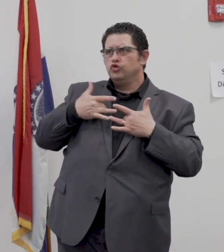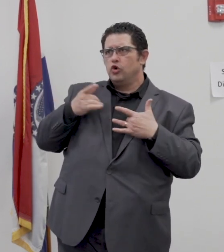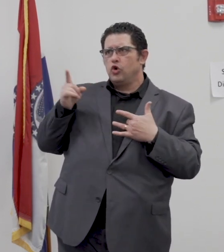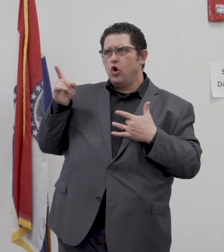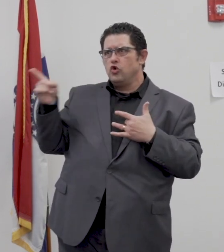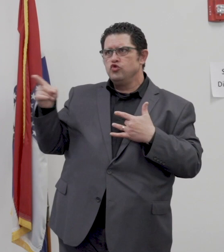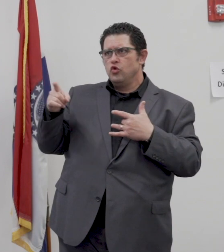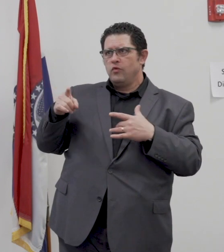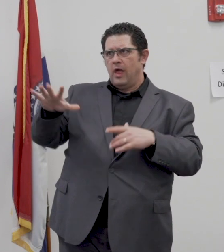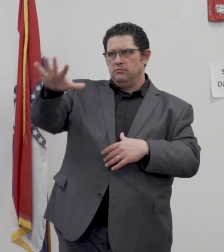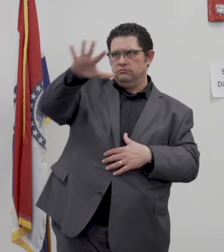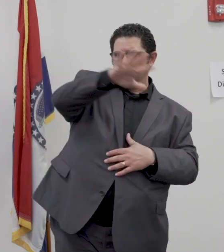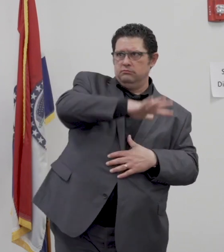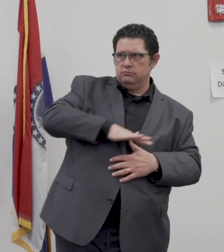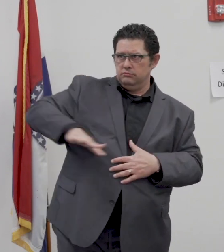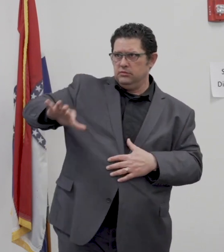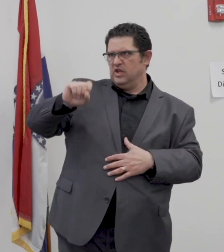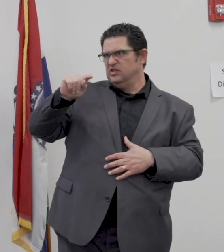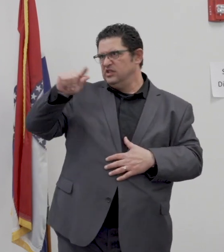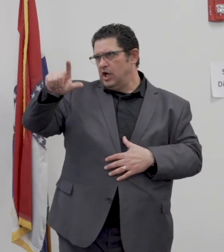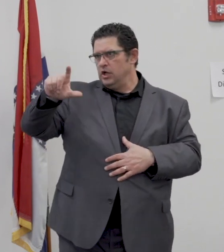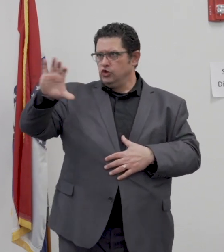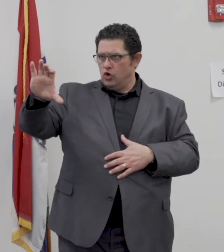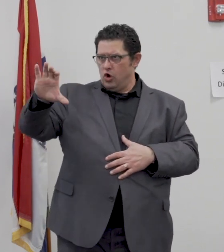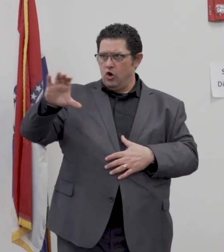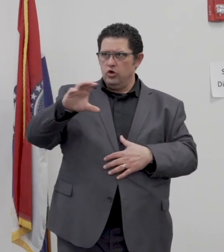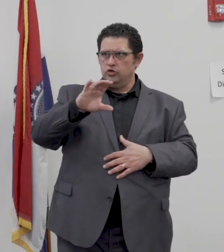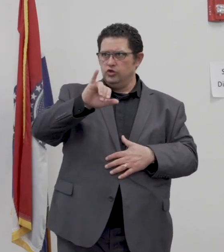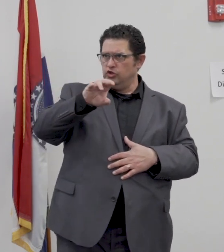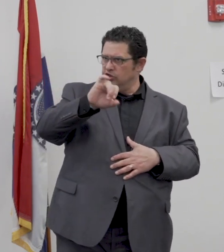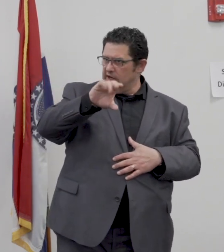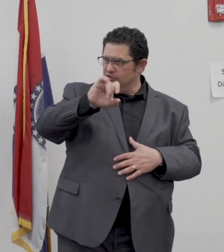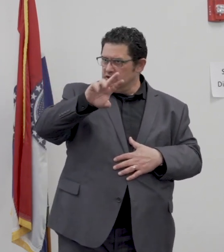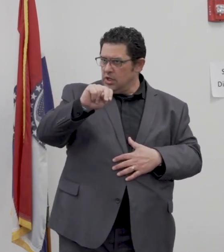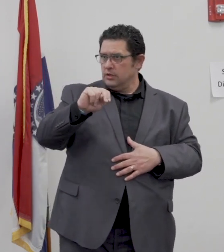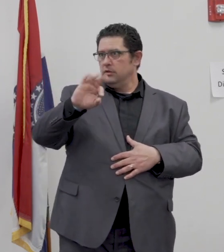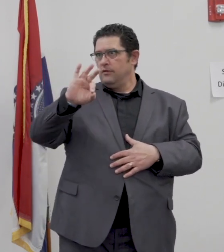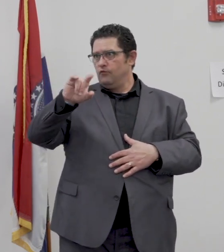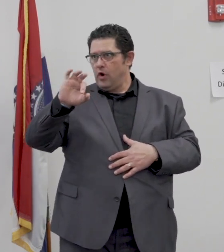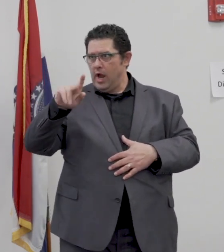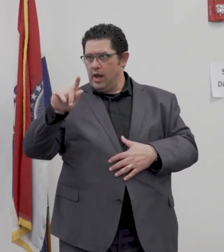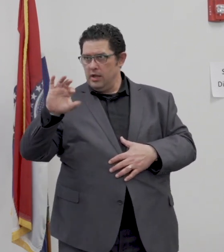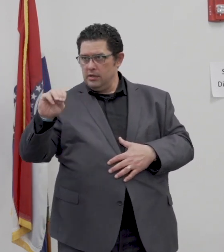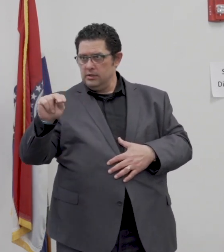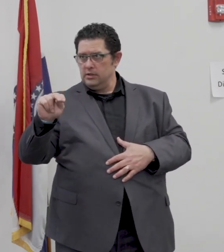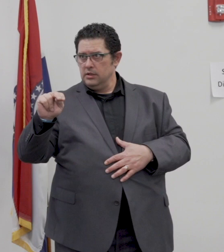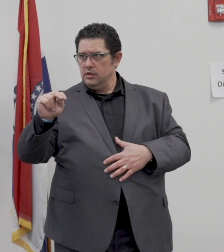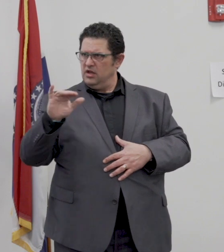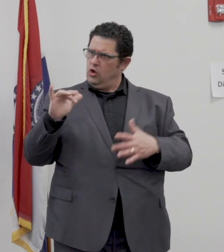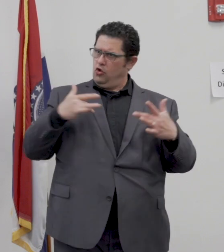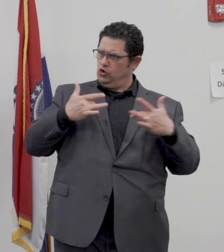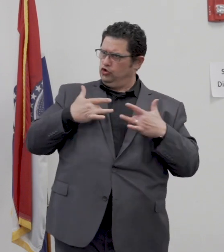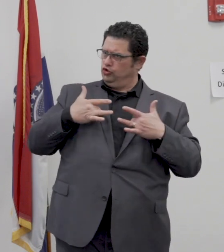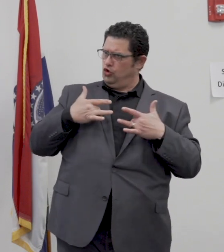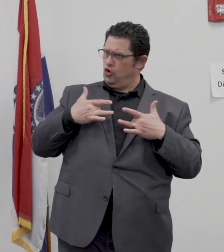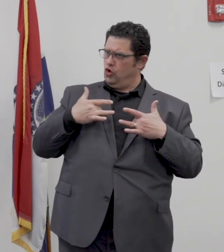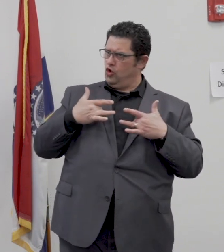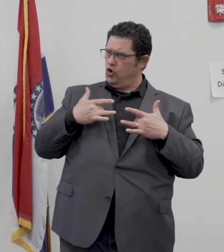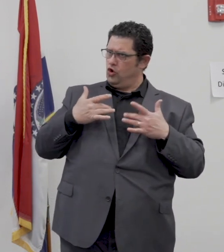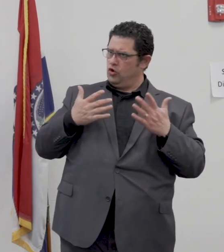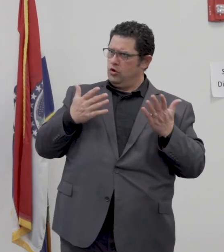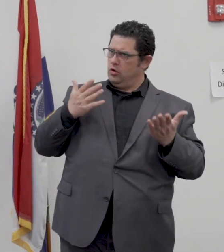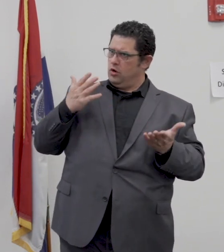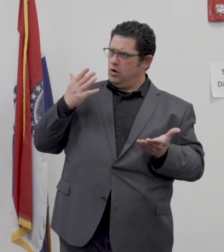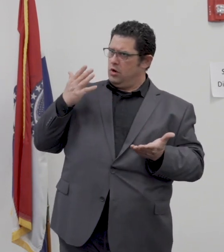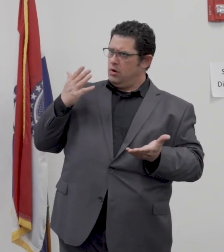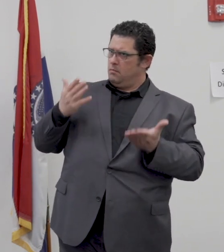surrounding counties partially reopening today, St. Charles County, Jefferson, Franklin? Is there a concern there about perhaps